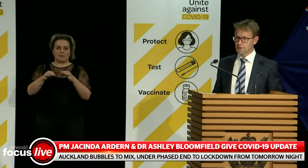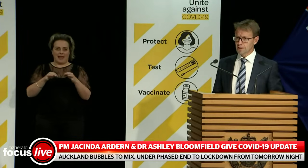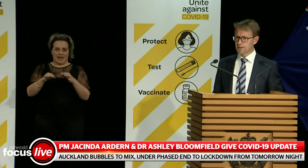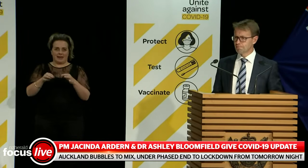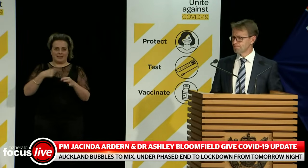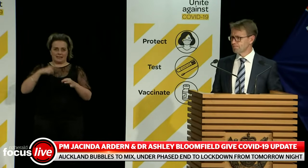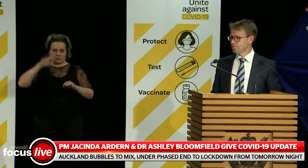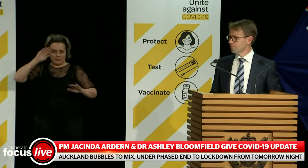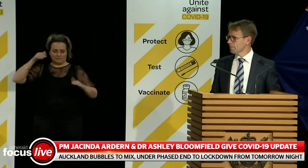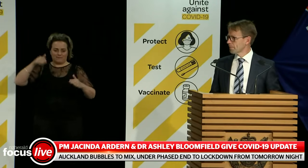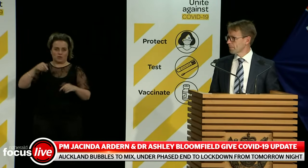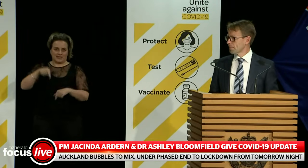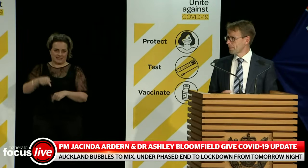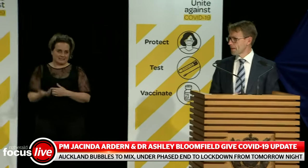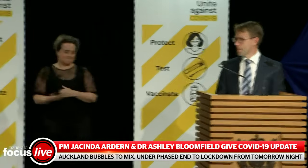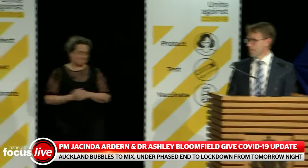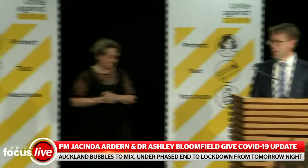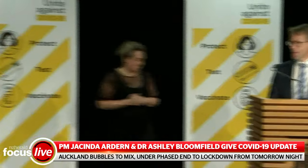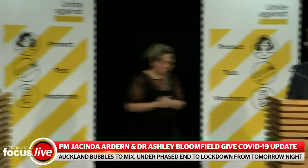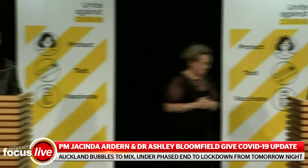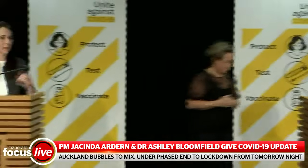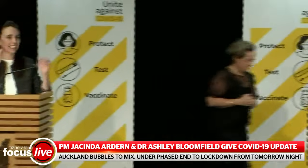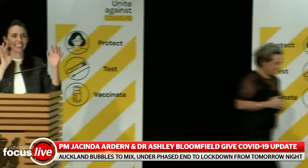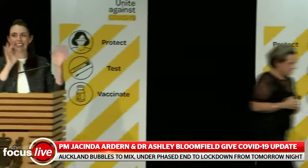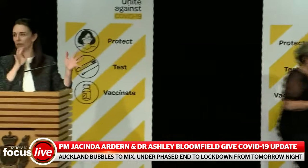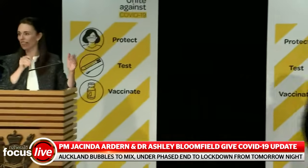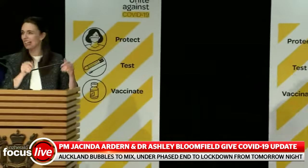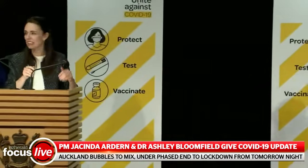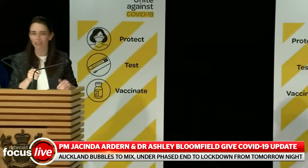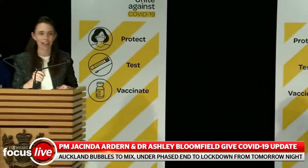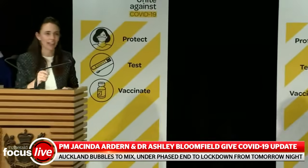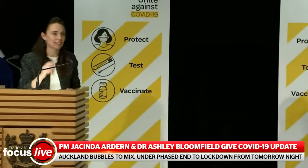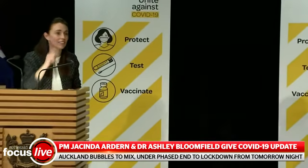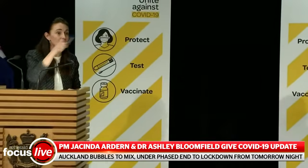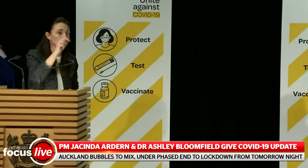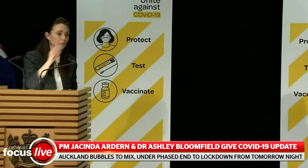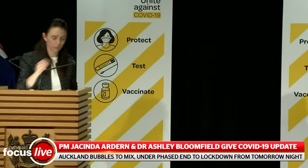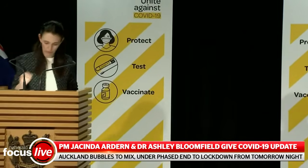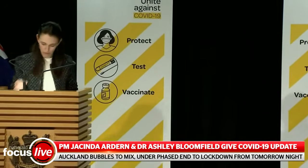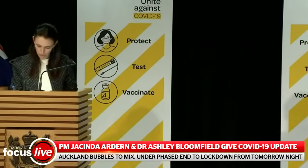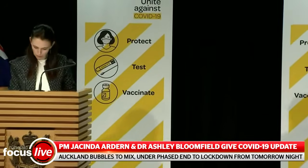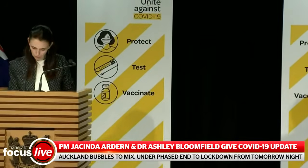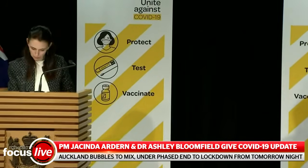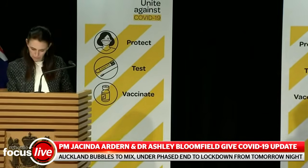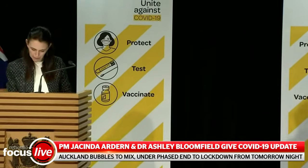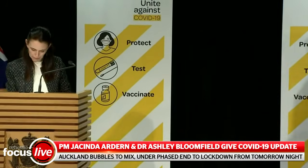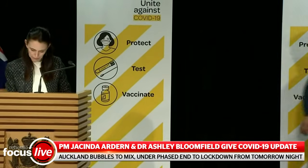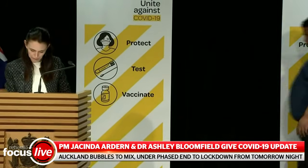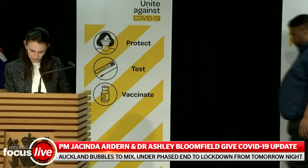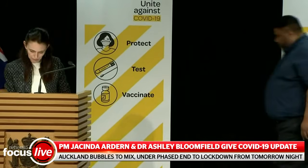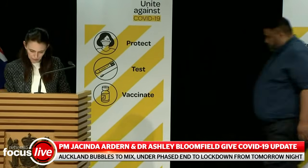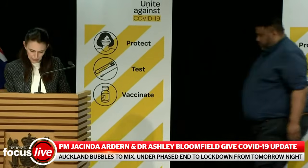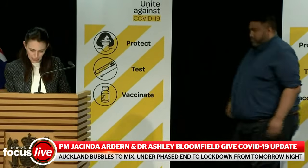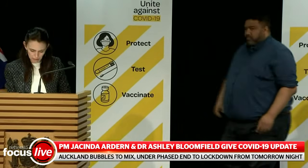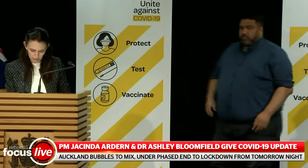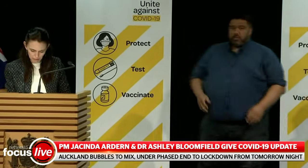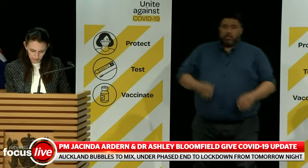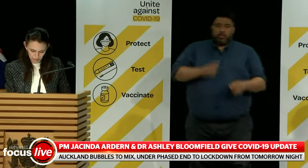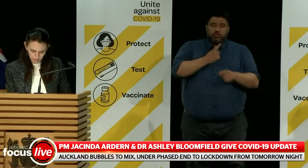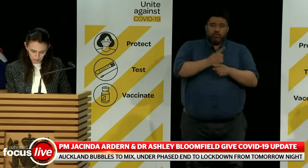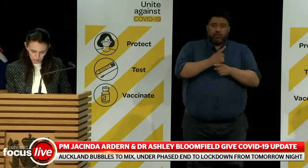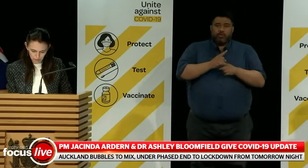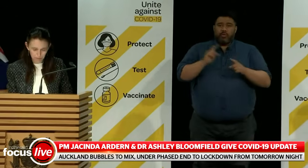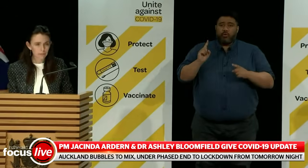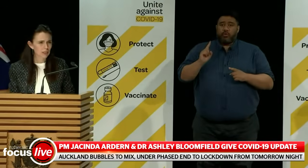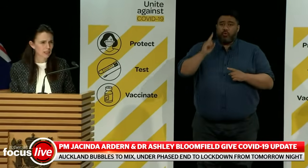our effort into that. Okay, I'm going to go to Amelia, and then I'm going to whip around. I'm going to collect up the last of the hands. On Auckland ECE's reopening,